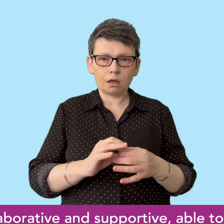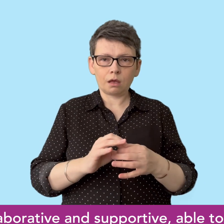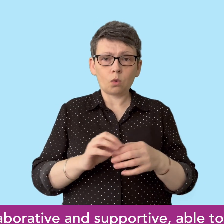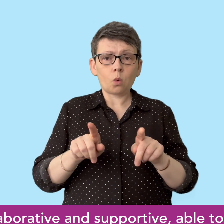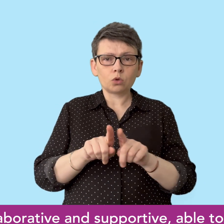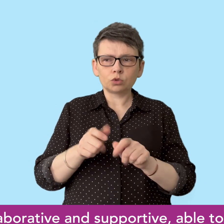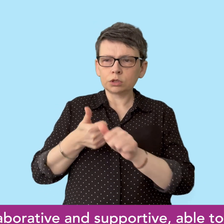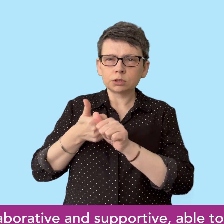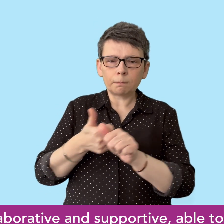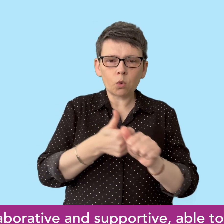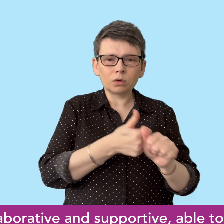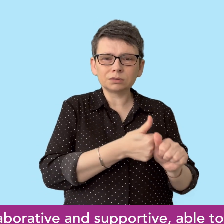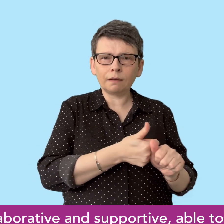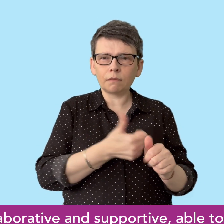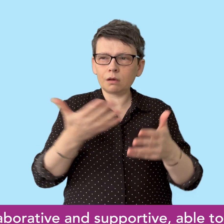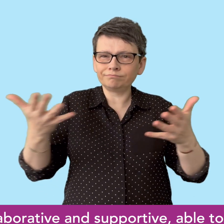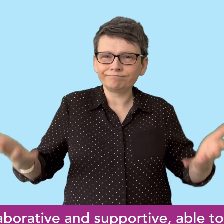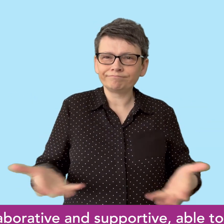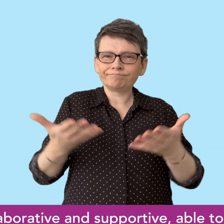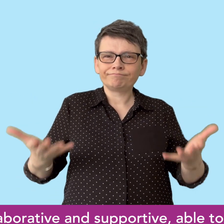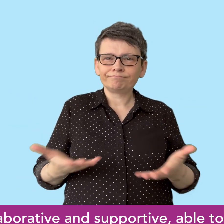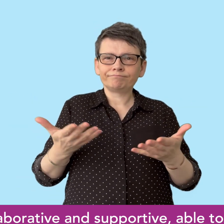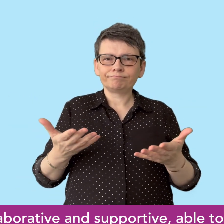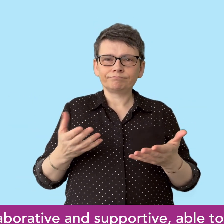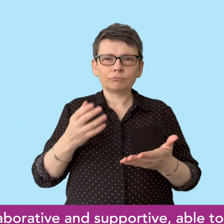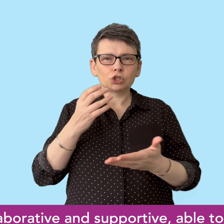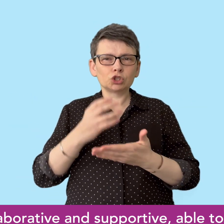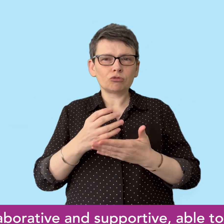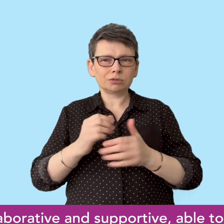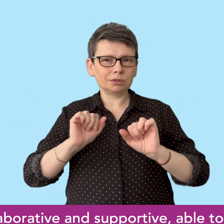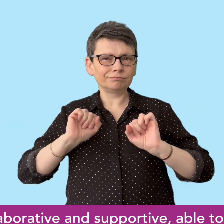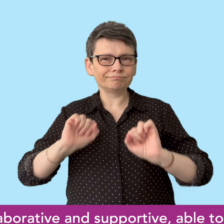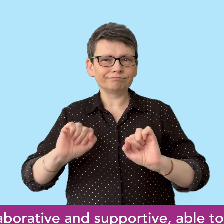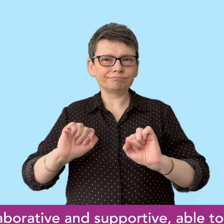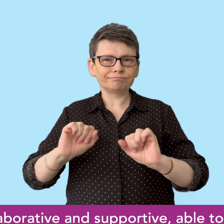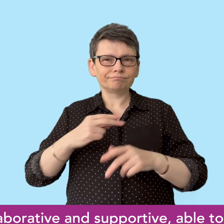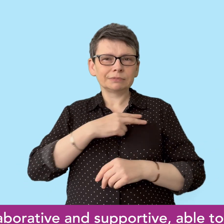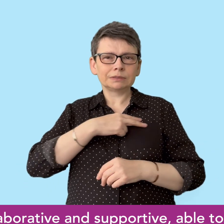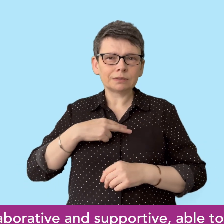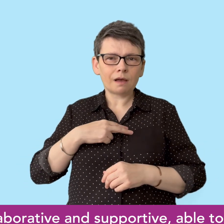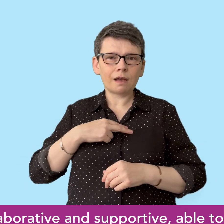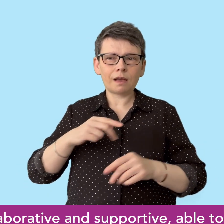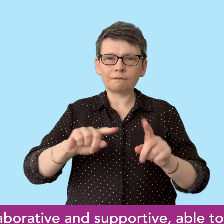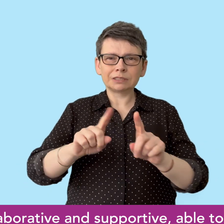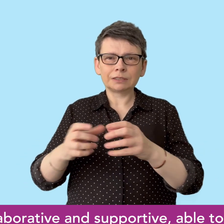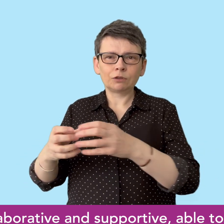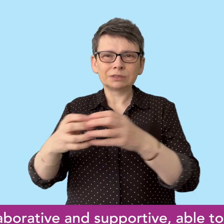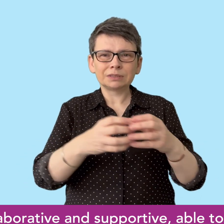able to nurture, develop, and improve collaboration of staff and teams.